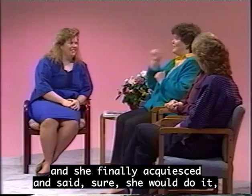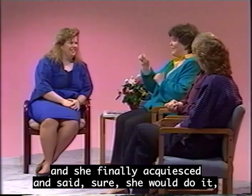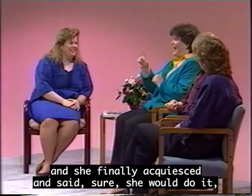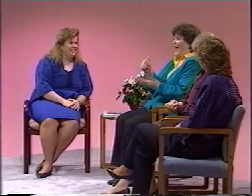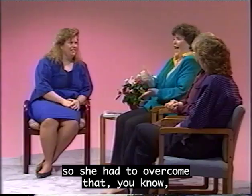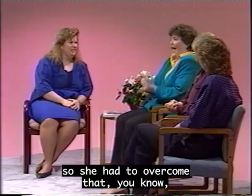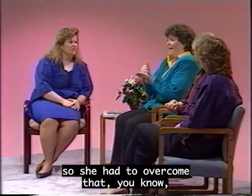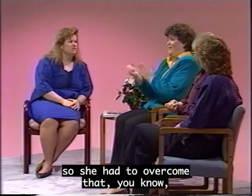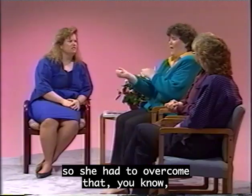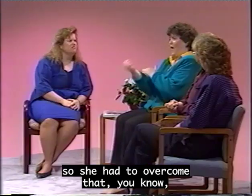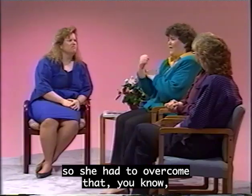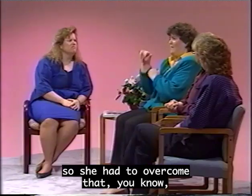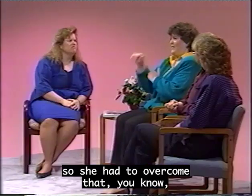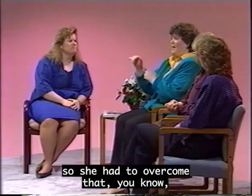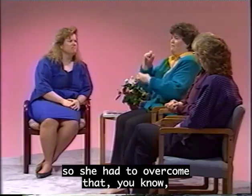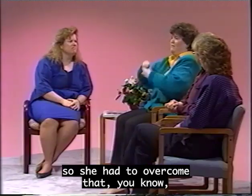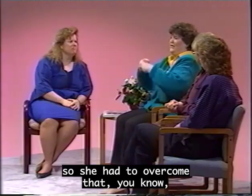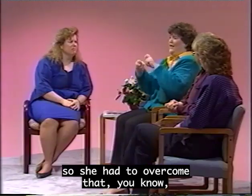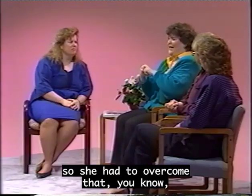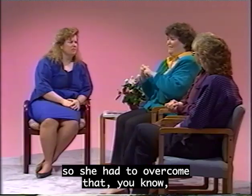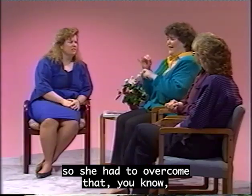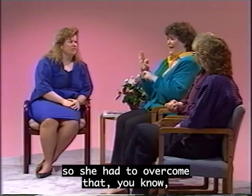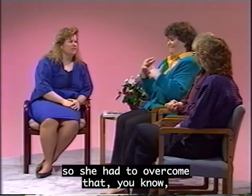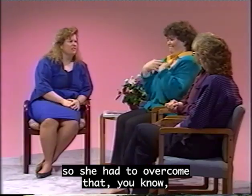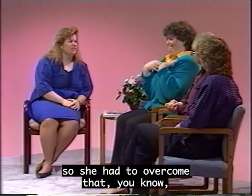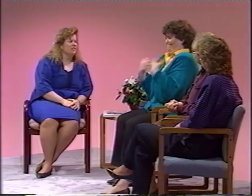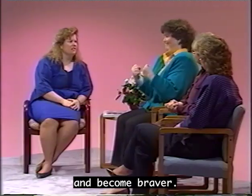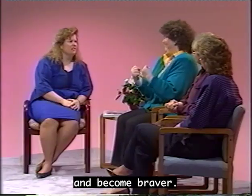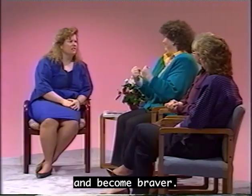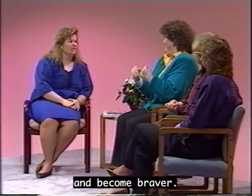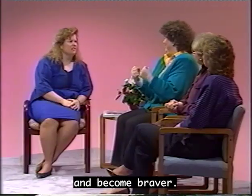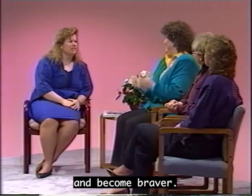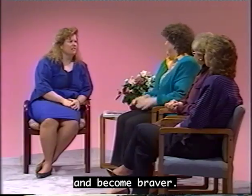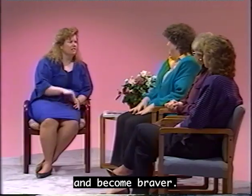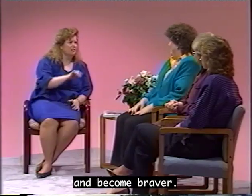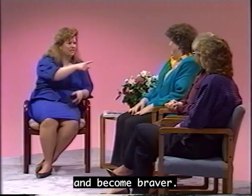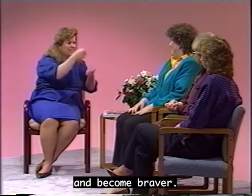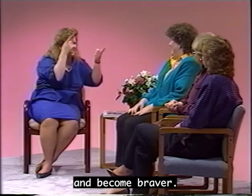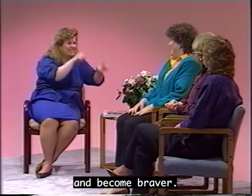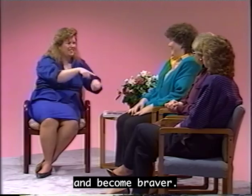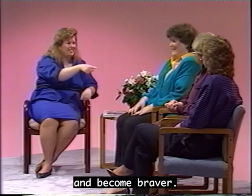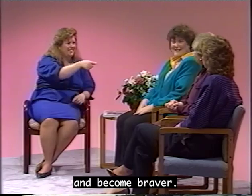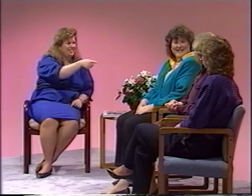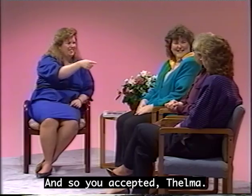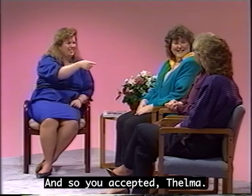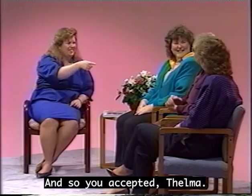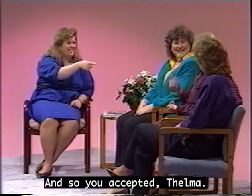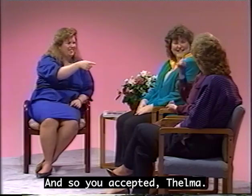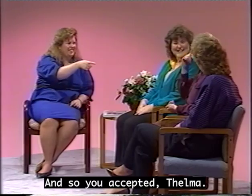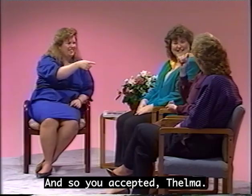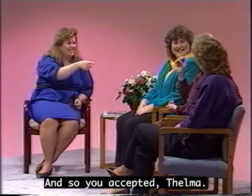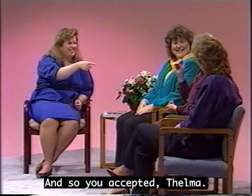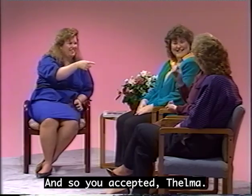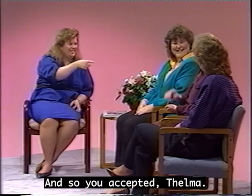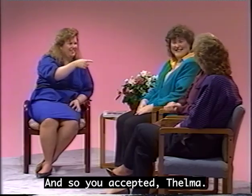she would do it. So she had to overcome that, and become braver. And so you accepted, Thelma.